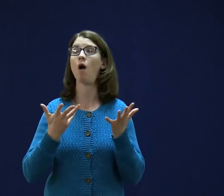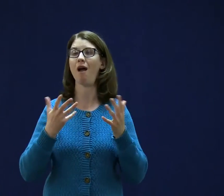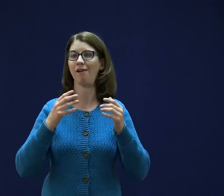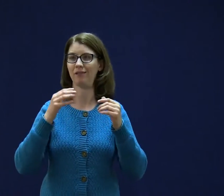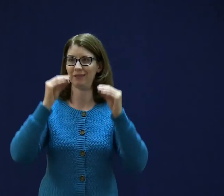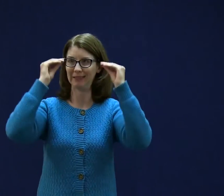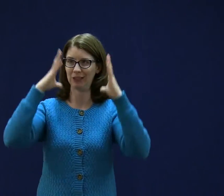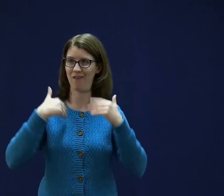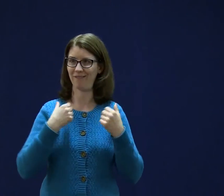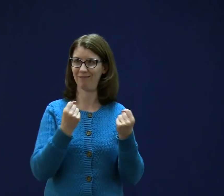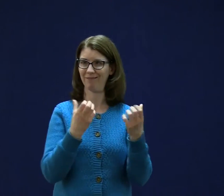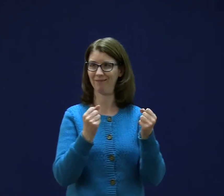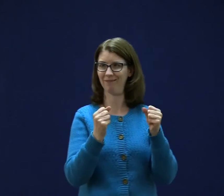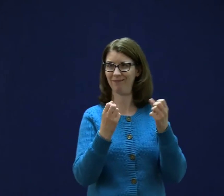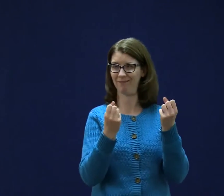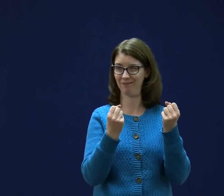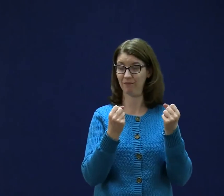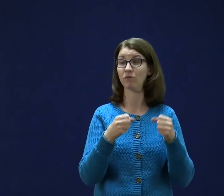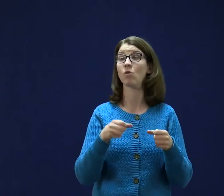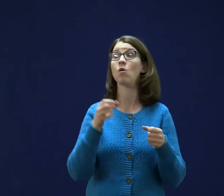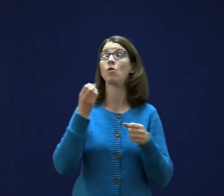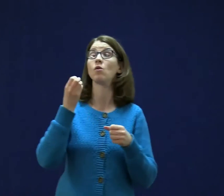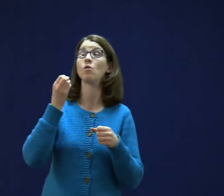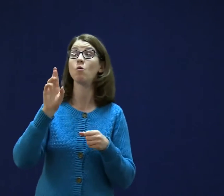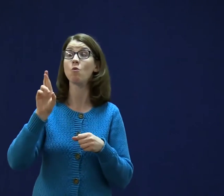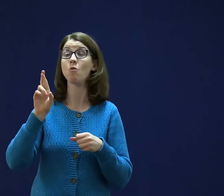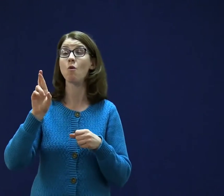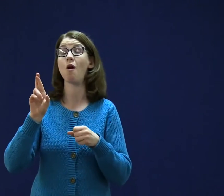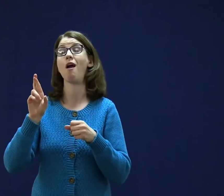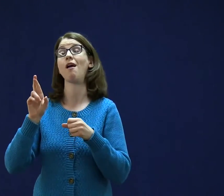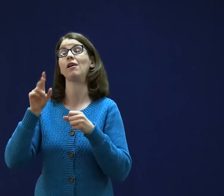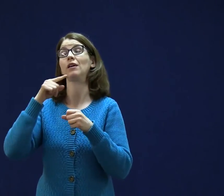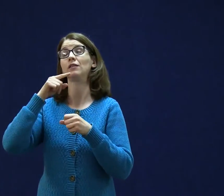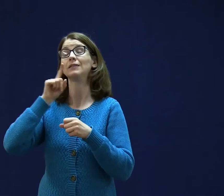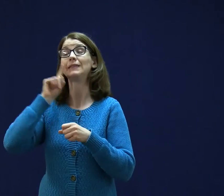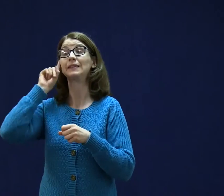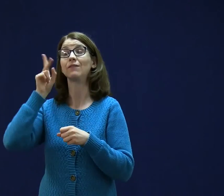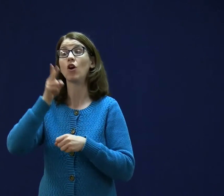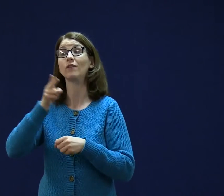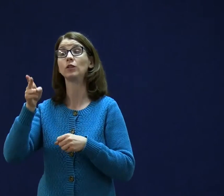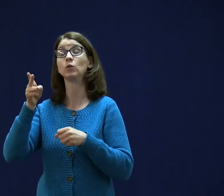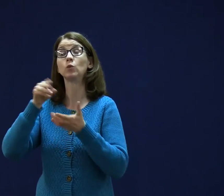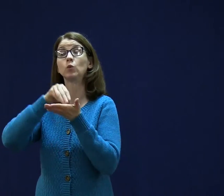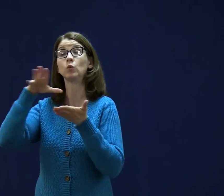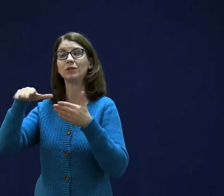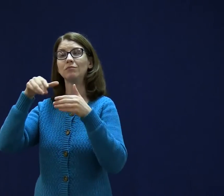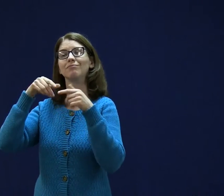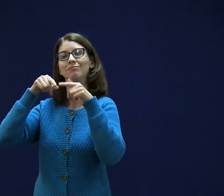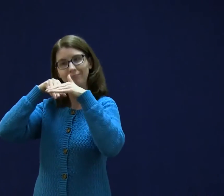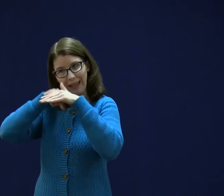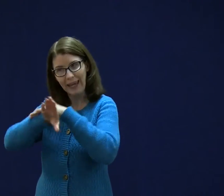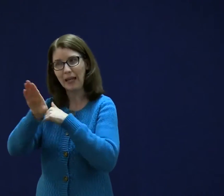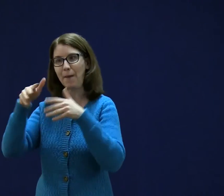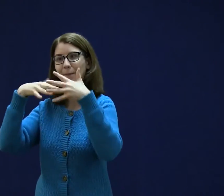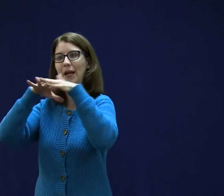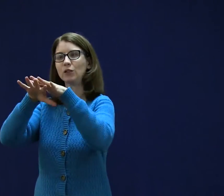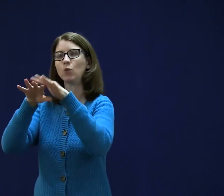Our classroom environment consists of direct instruction from teachers who use their